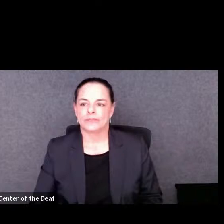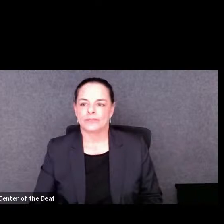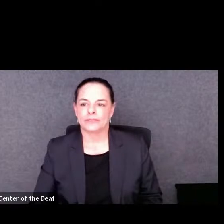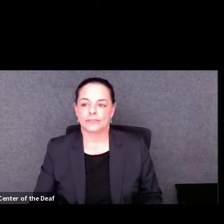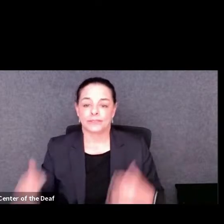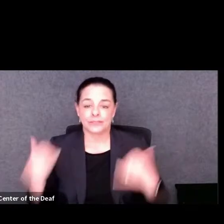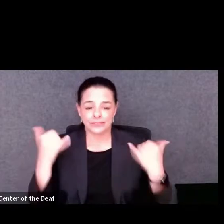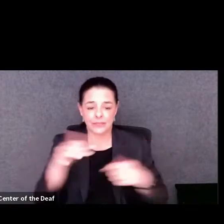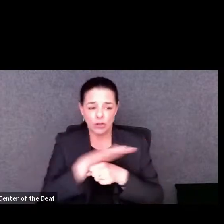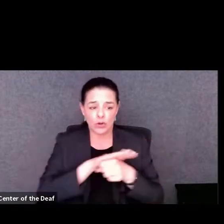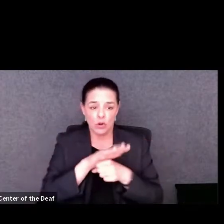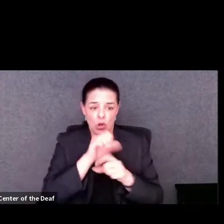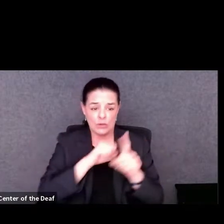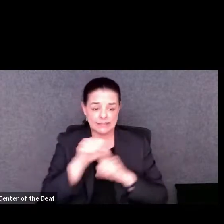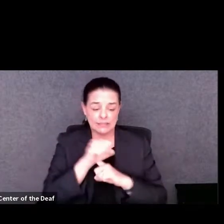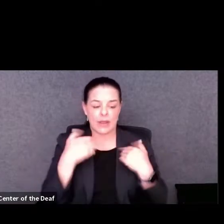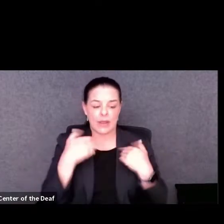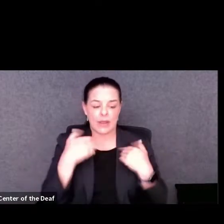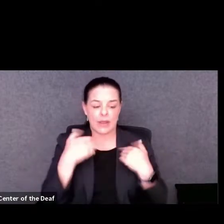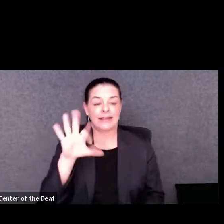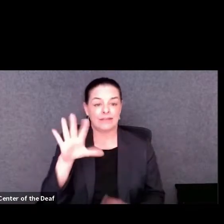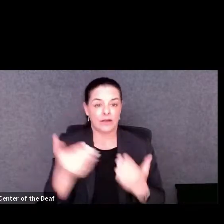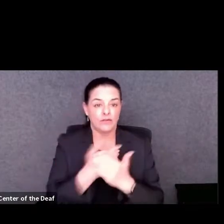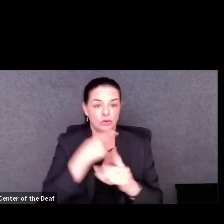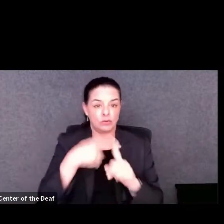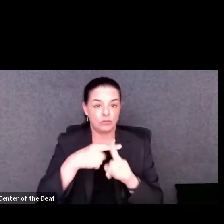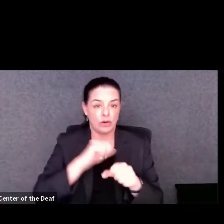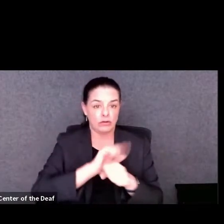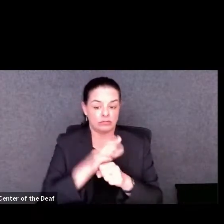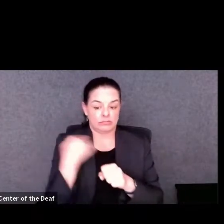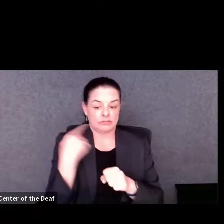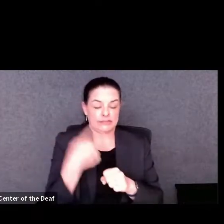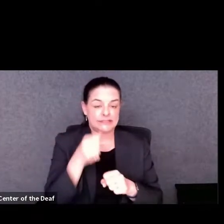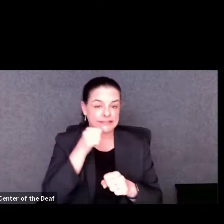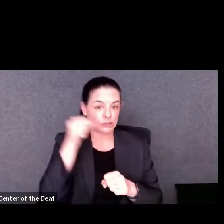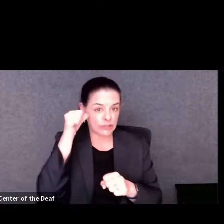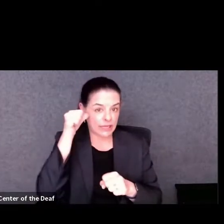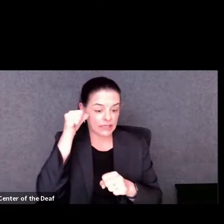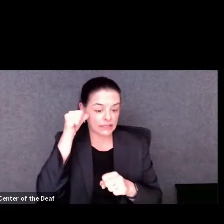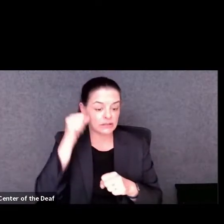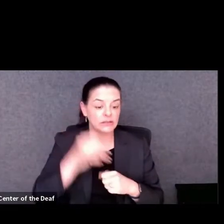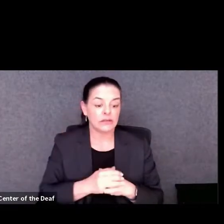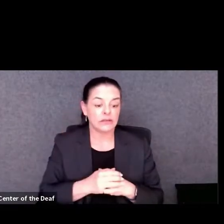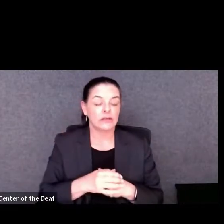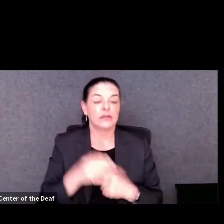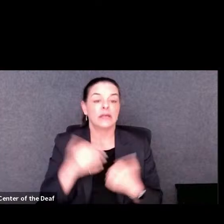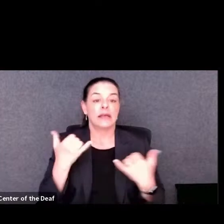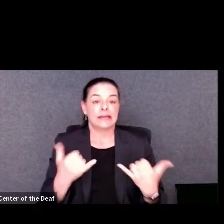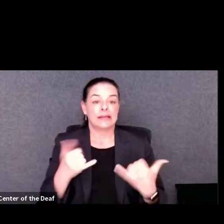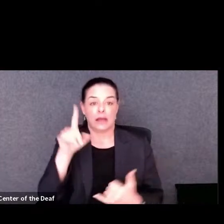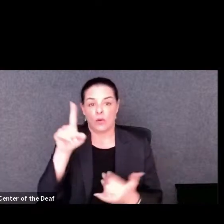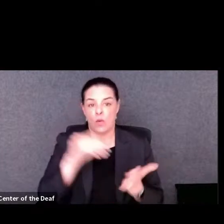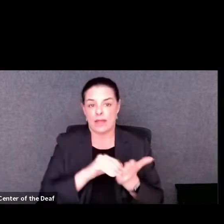situation. We have 95 new cases of COVID-19 since yesterday's report.